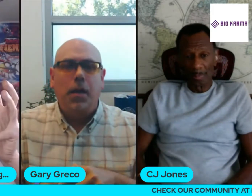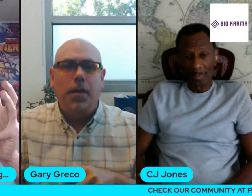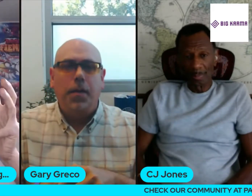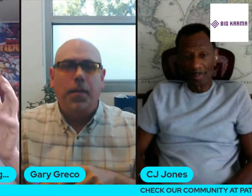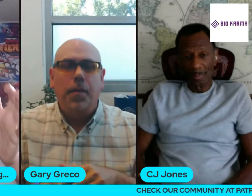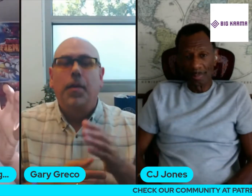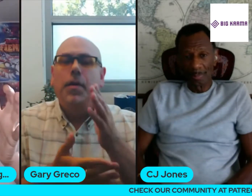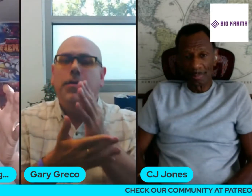some people wait